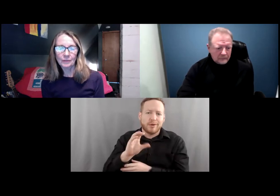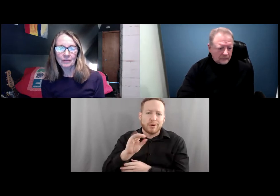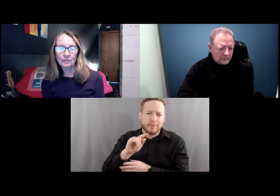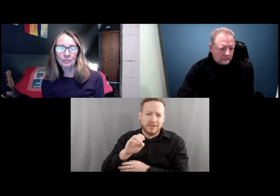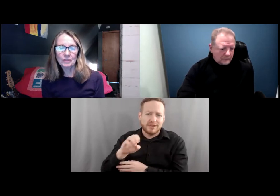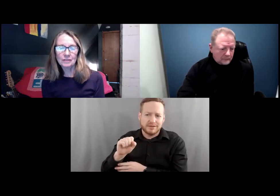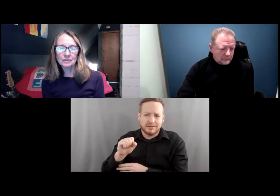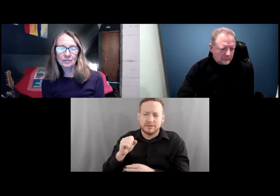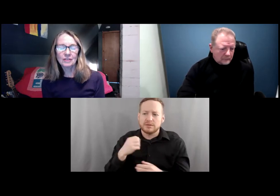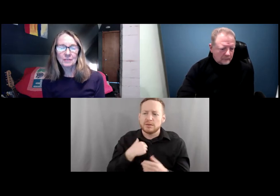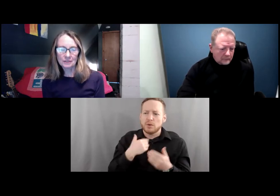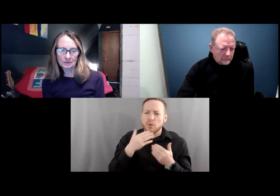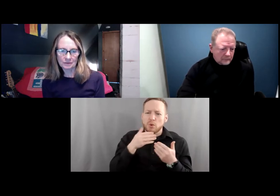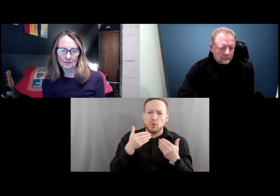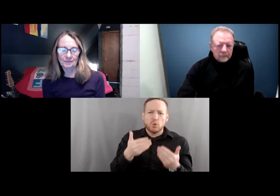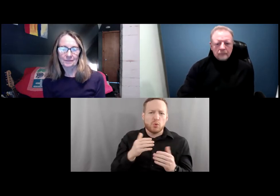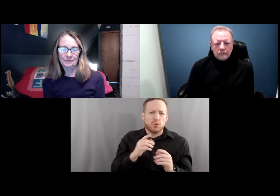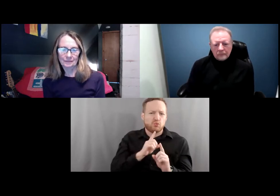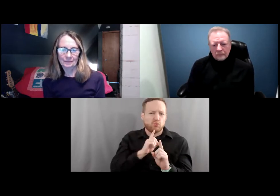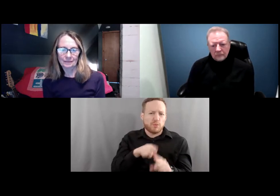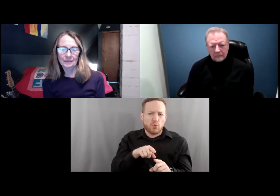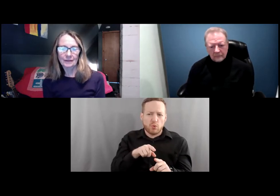We have 3 different committees.